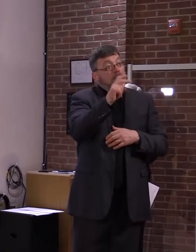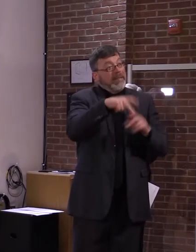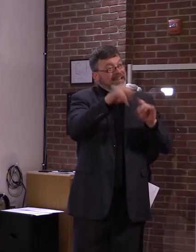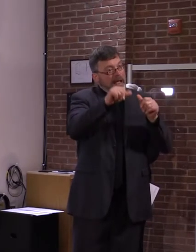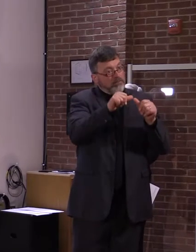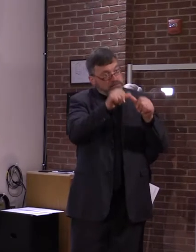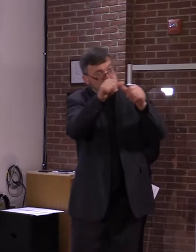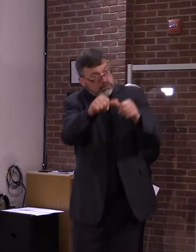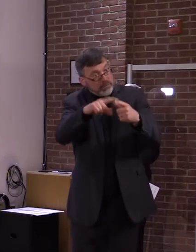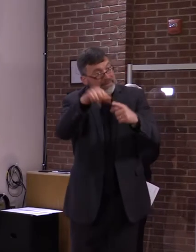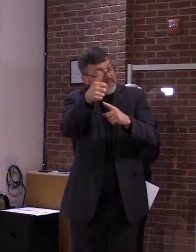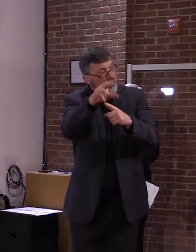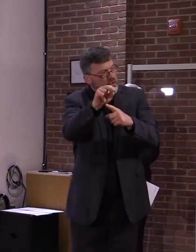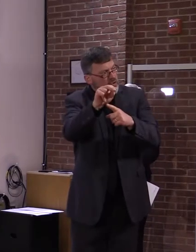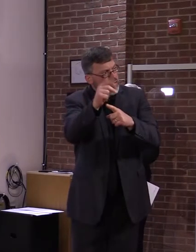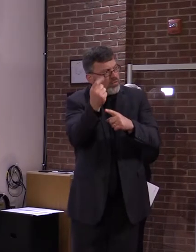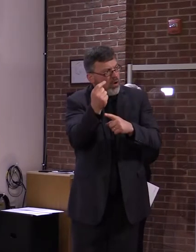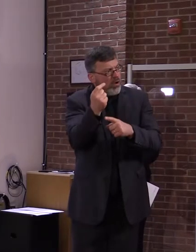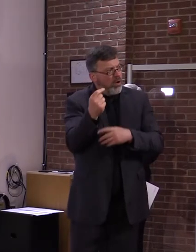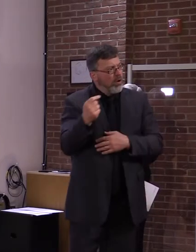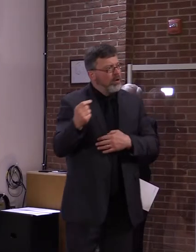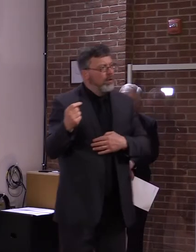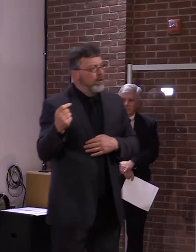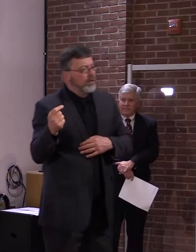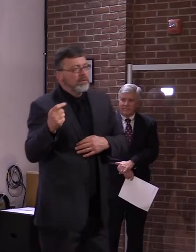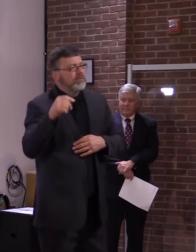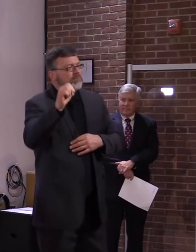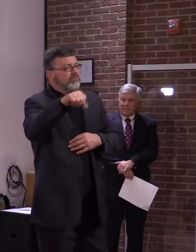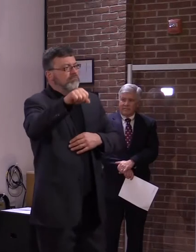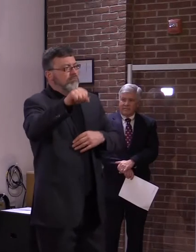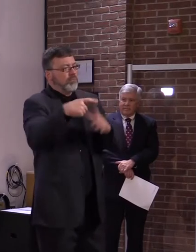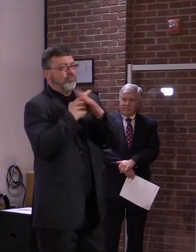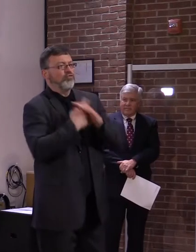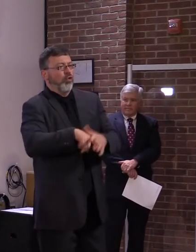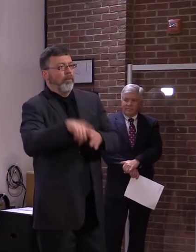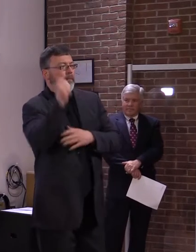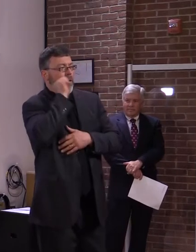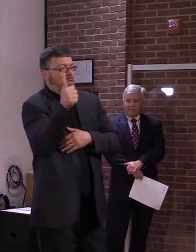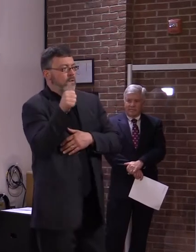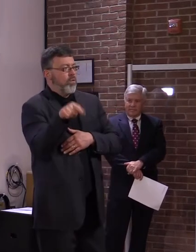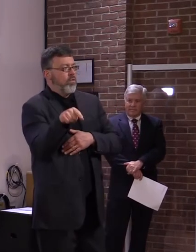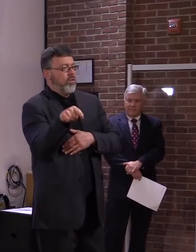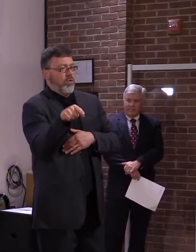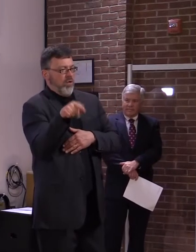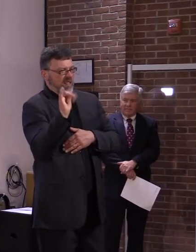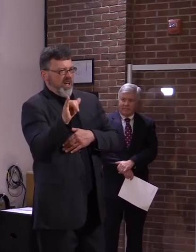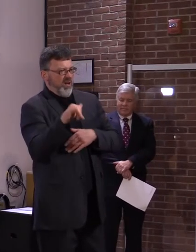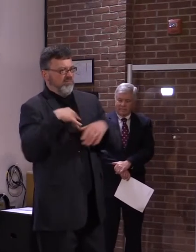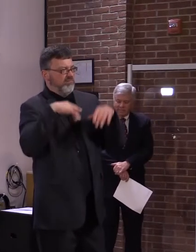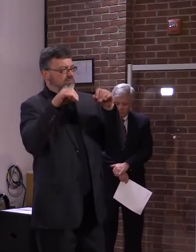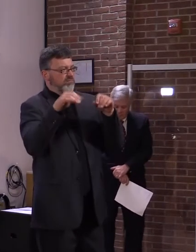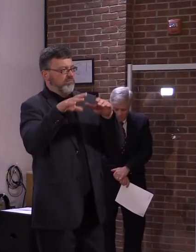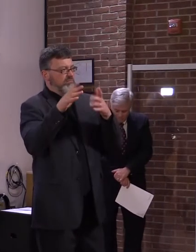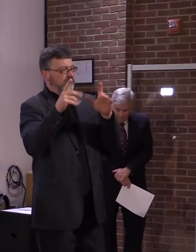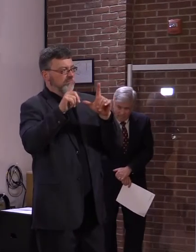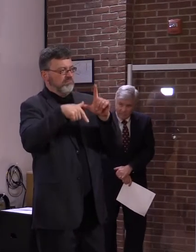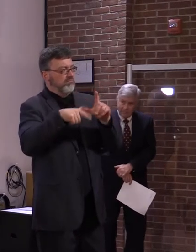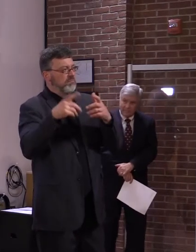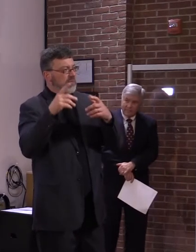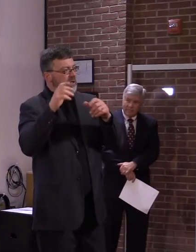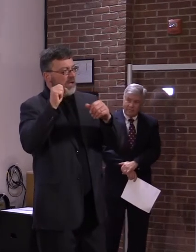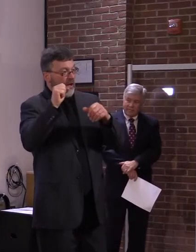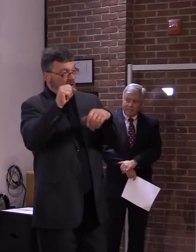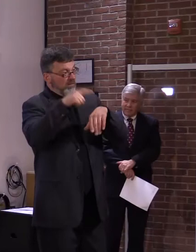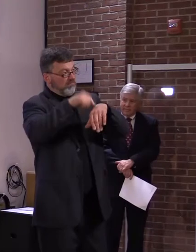correct. It'll be lifted as of tomorrow, so they can stay open after 10 o'clock and make